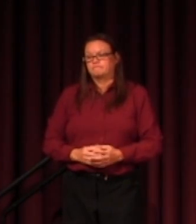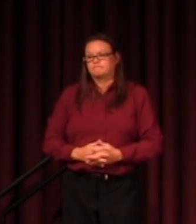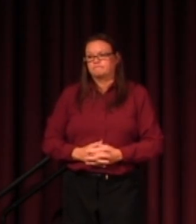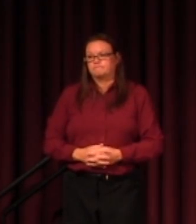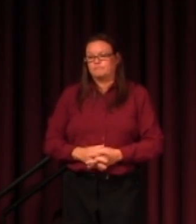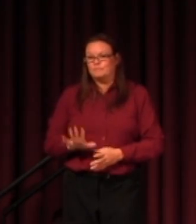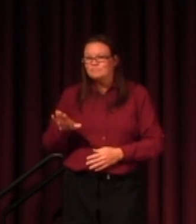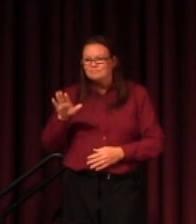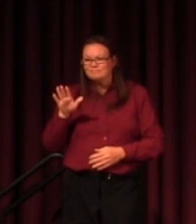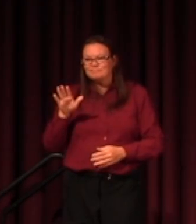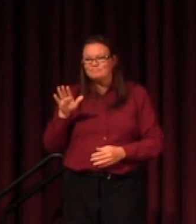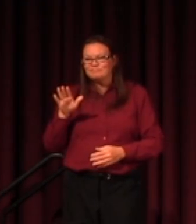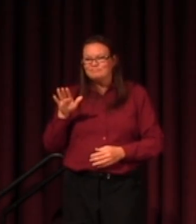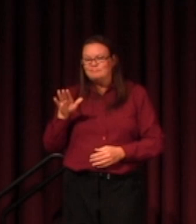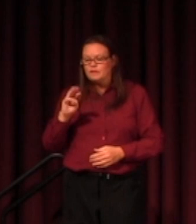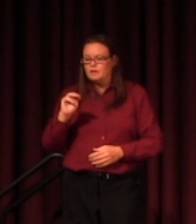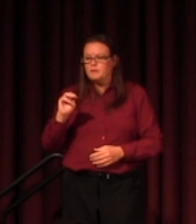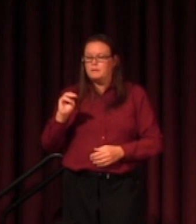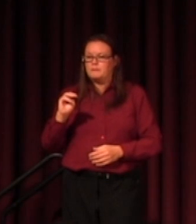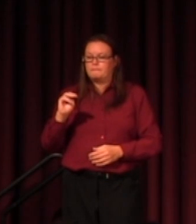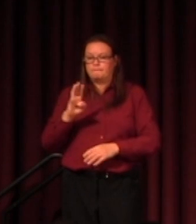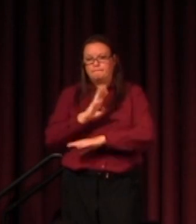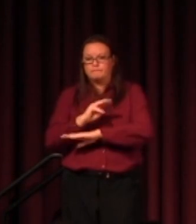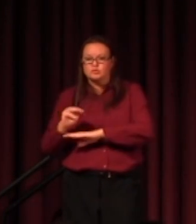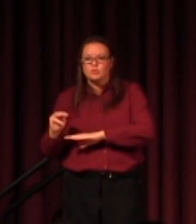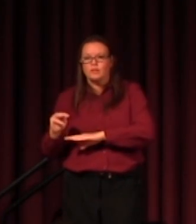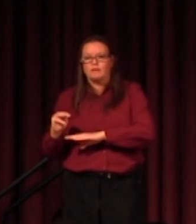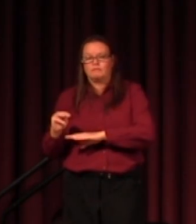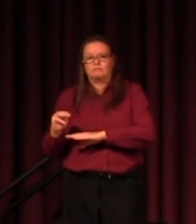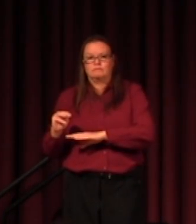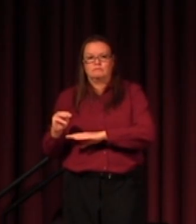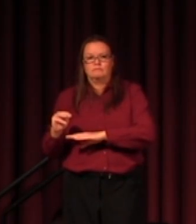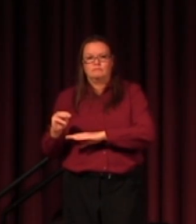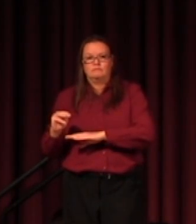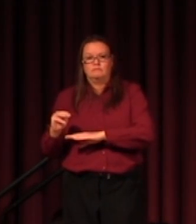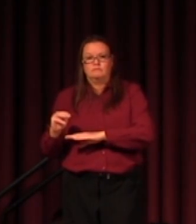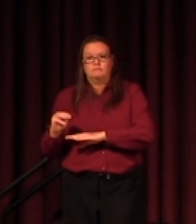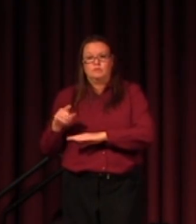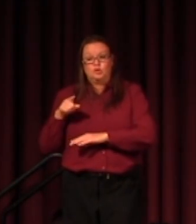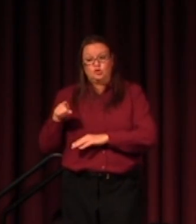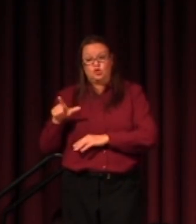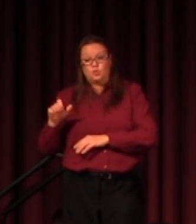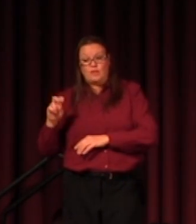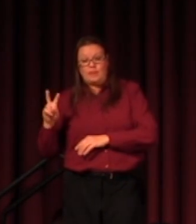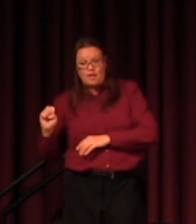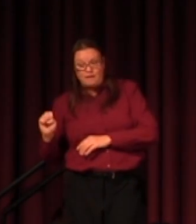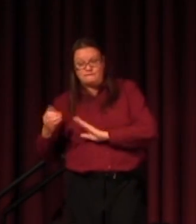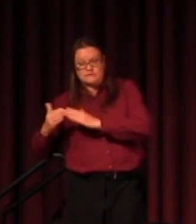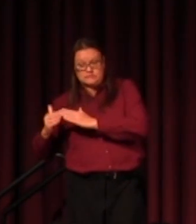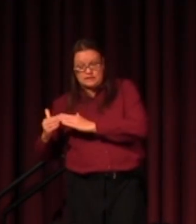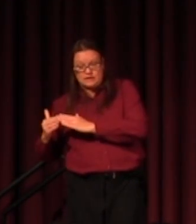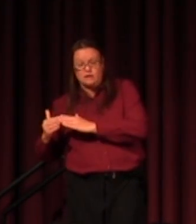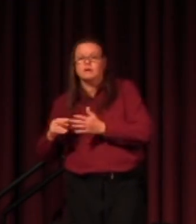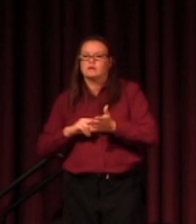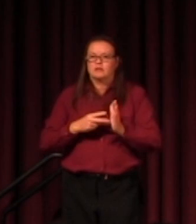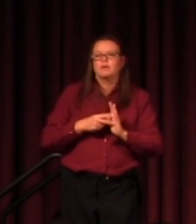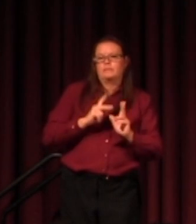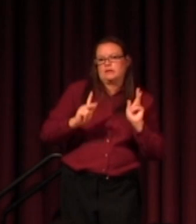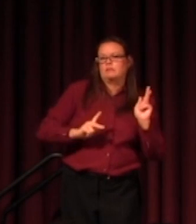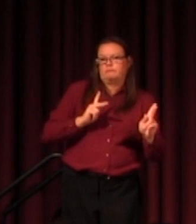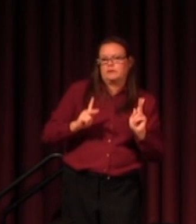But loving Missoula means loving the people of Missoula.